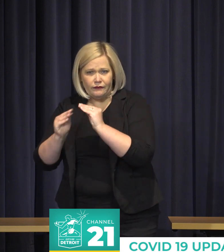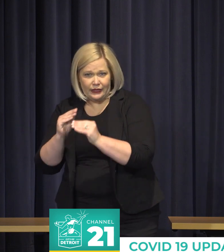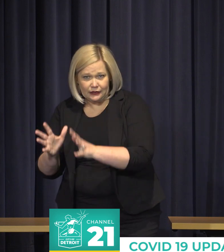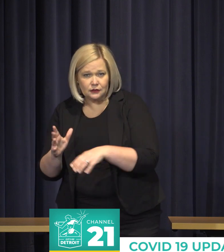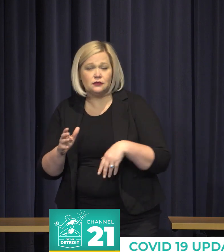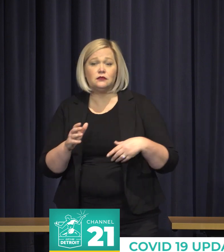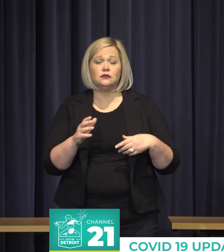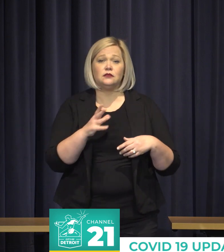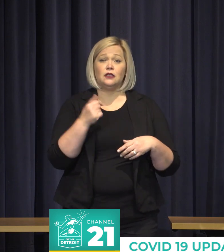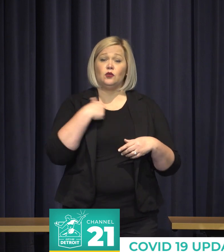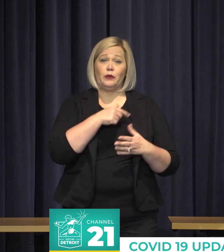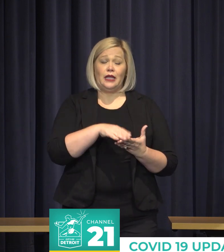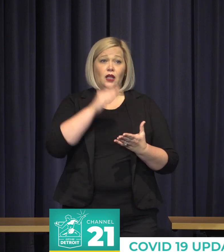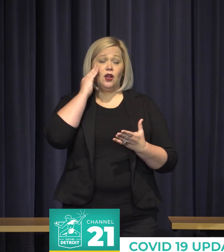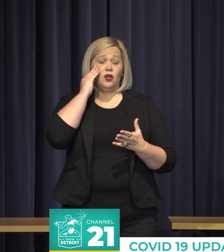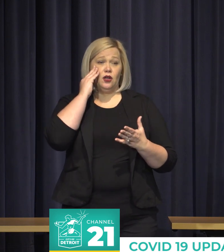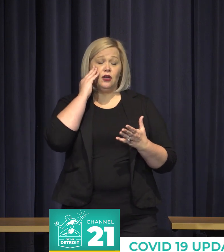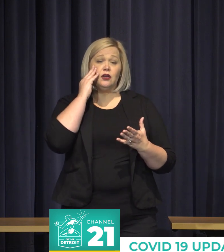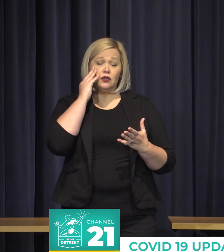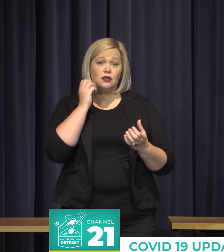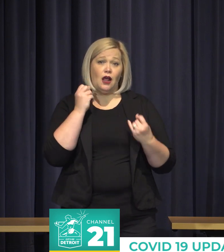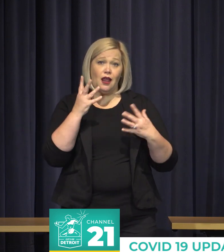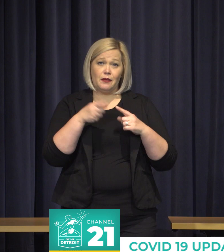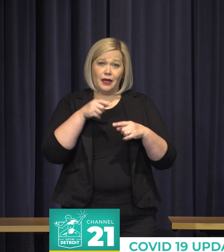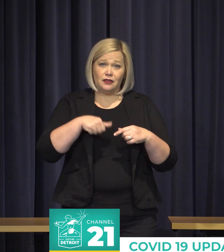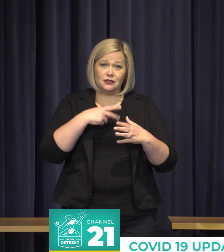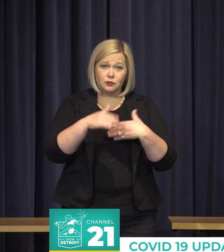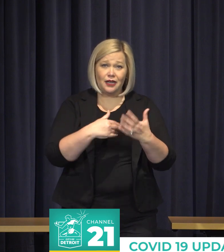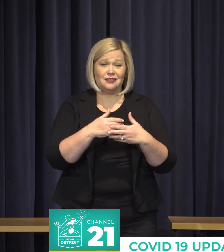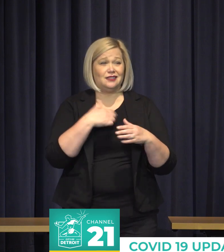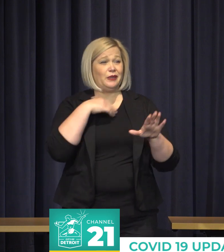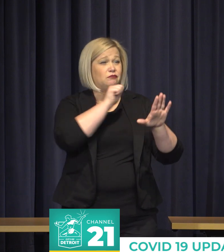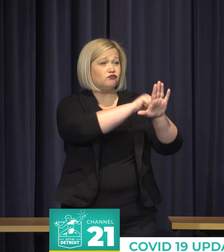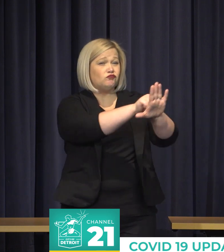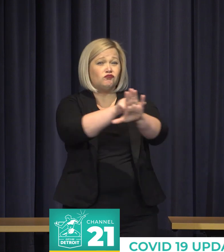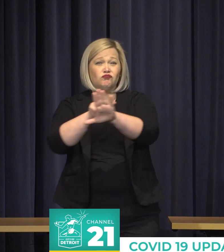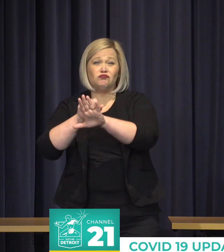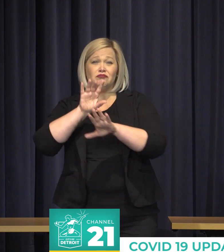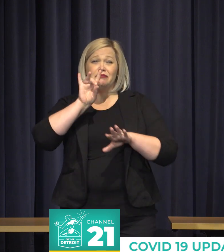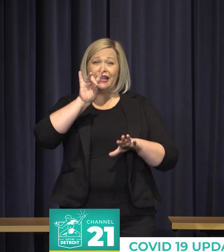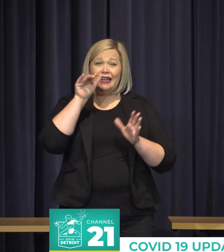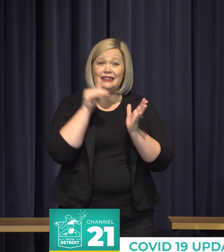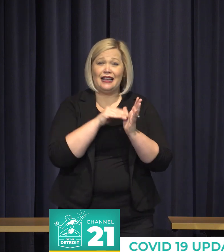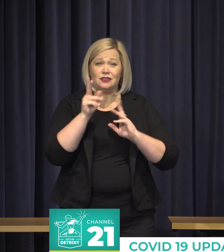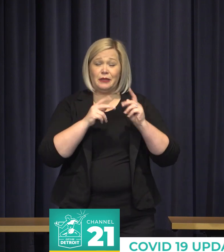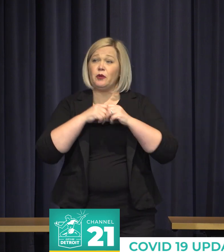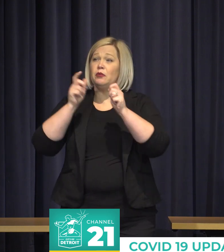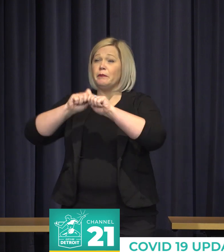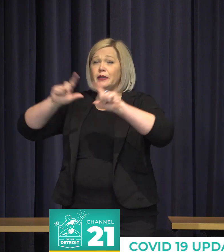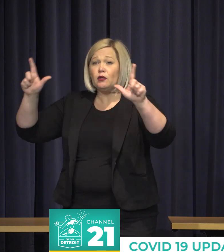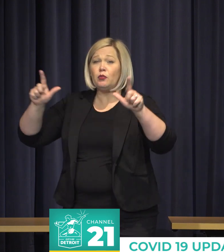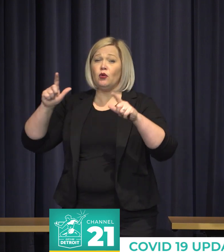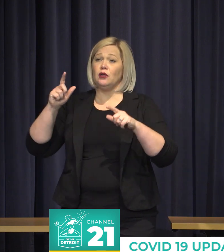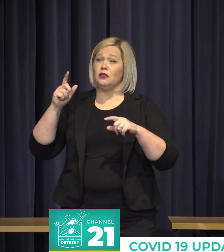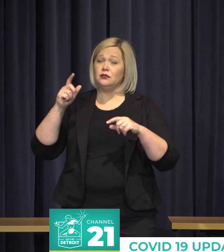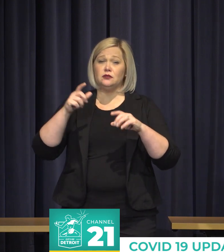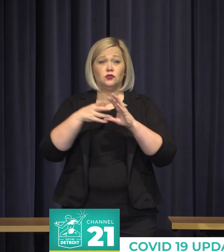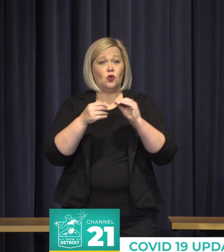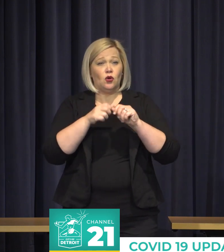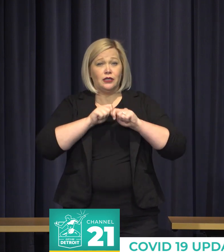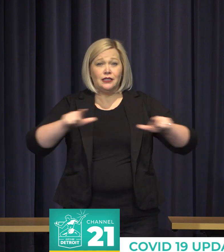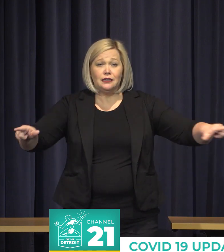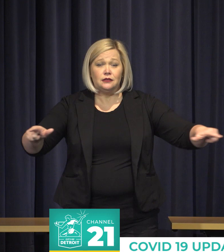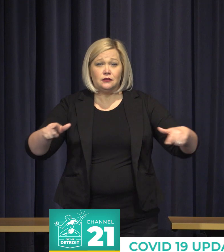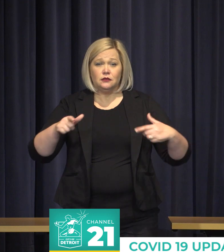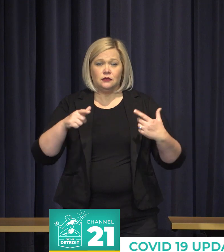we learned a lot in this process. We've gone out and knocked on 8,000 doors in addition to all the billboards and all the stories. There have